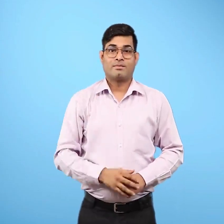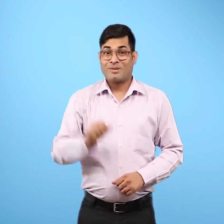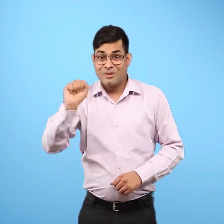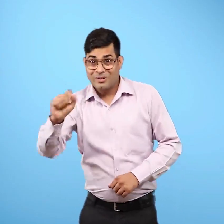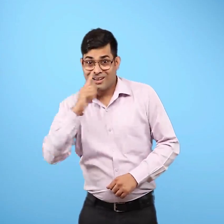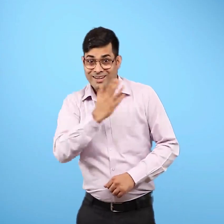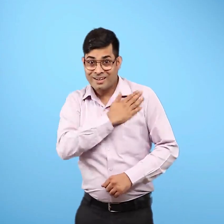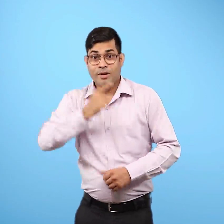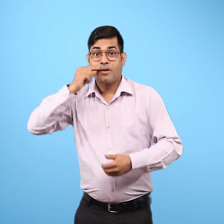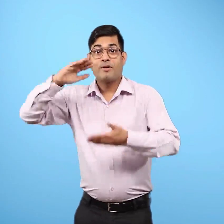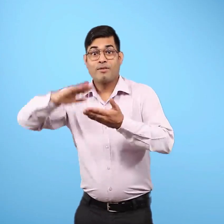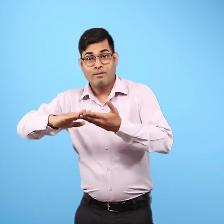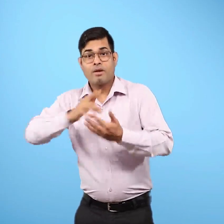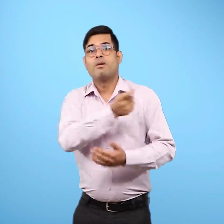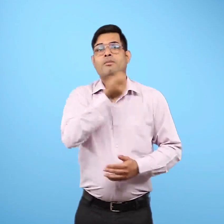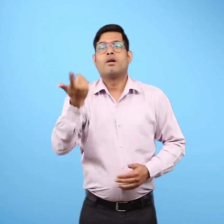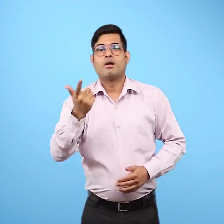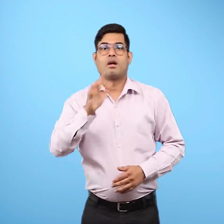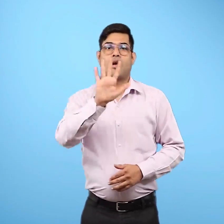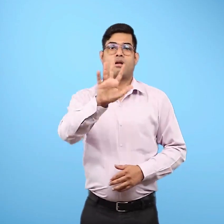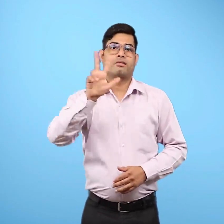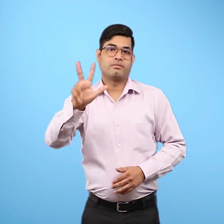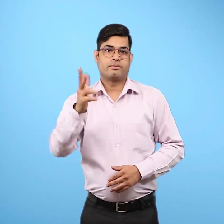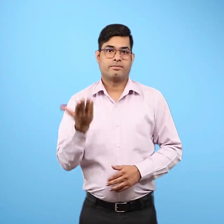and rupees 58 to her husband.